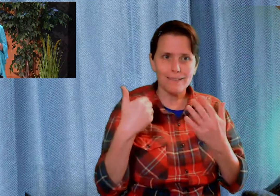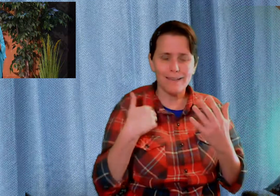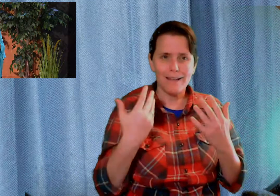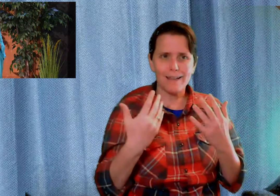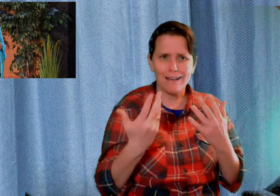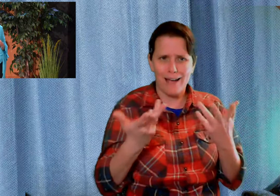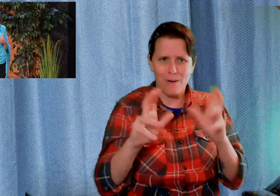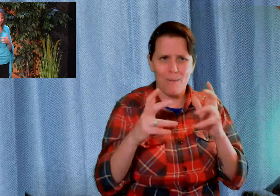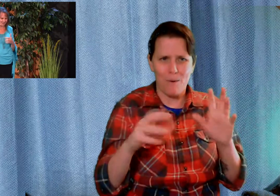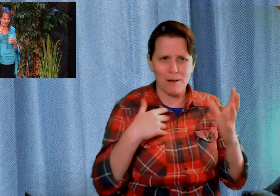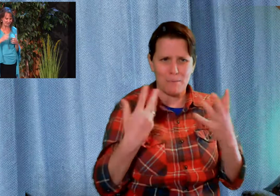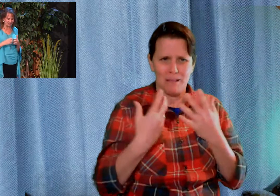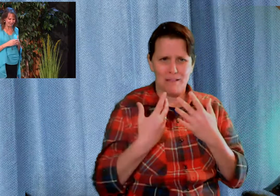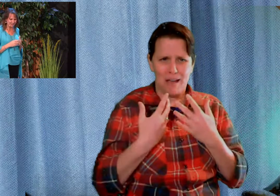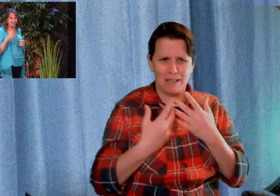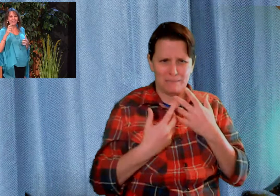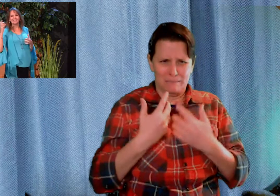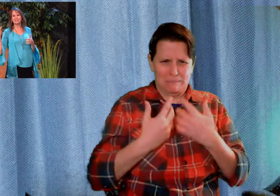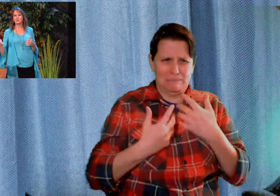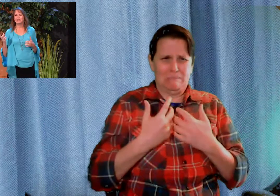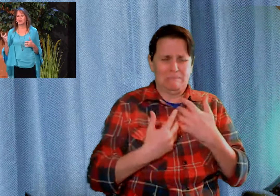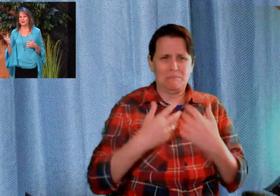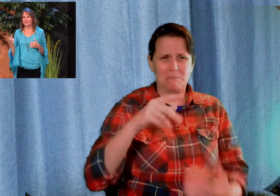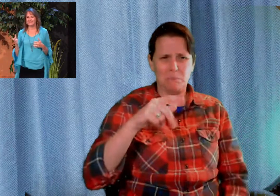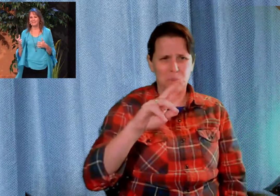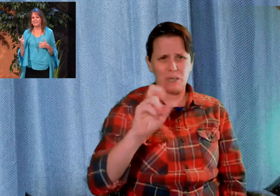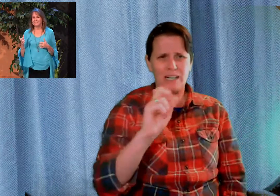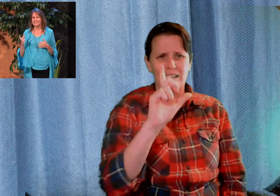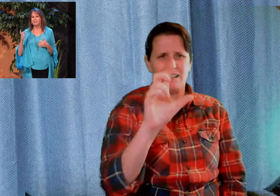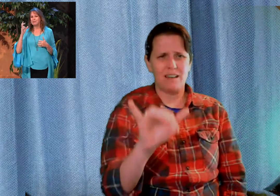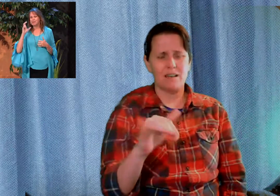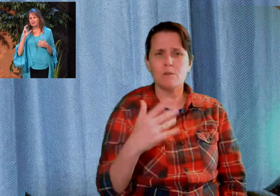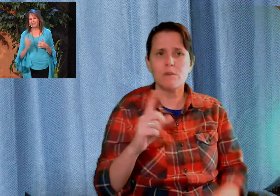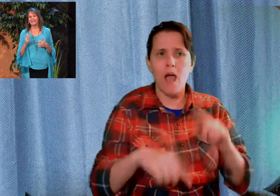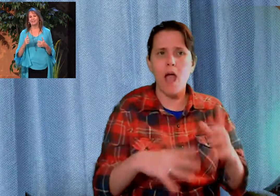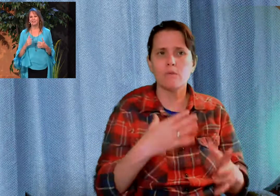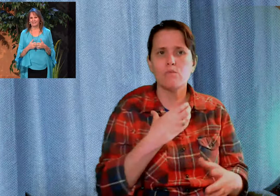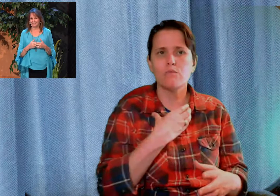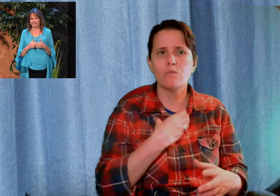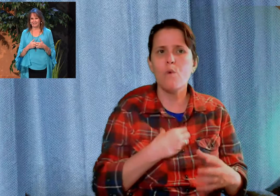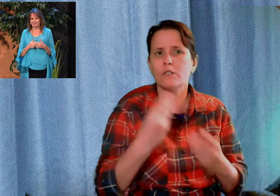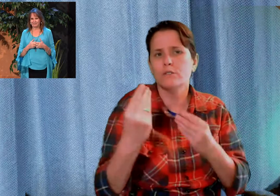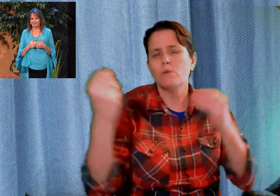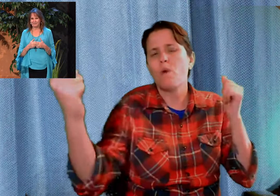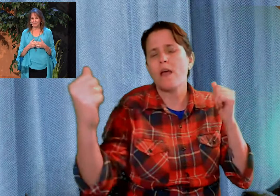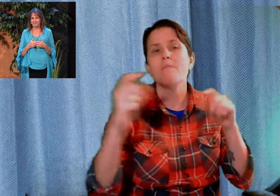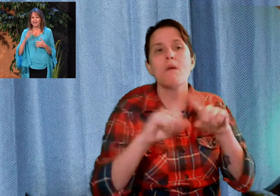away, right? That's why I share this. You can't just wish it away, but you can transcend